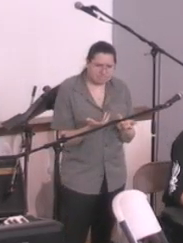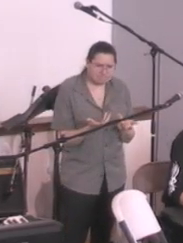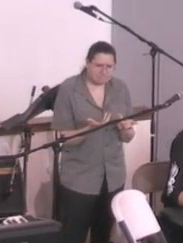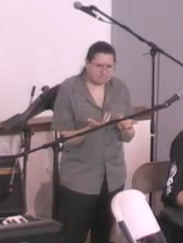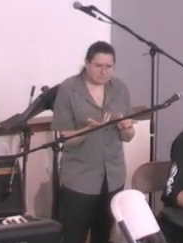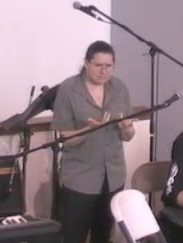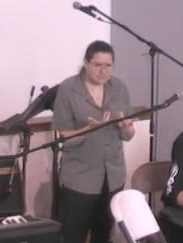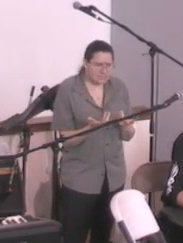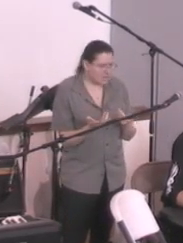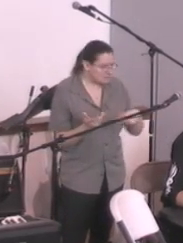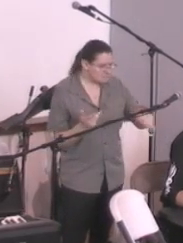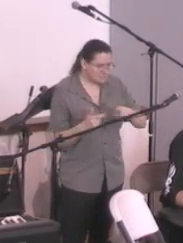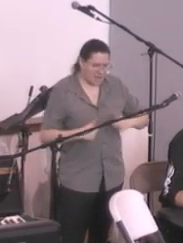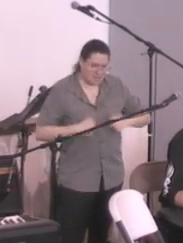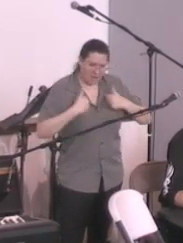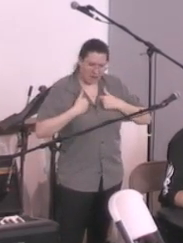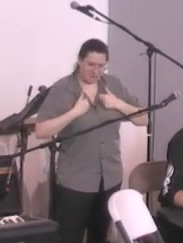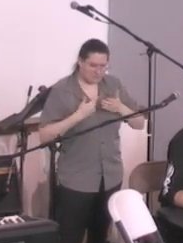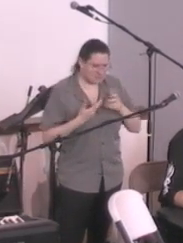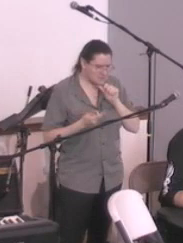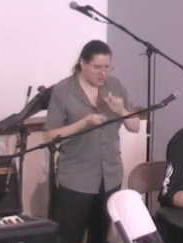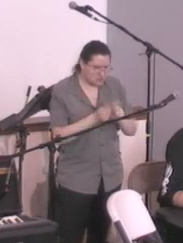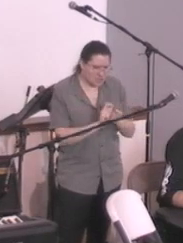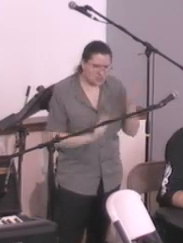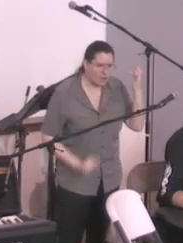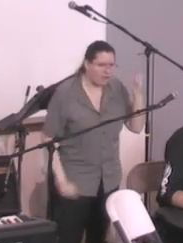why things aren't changing.